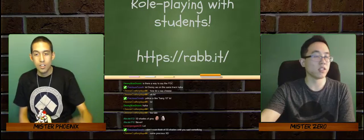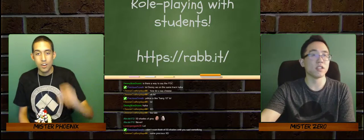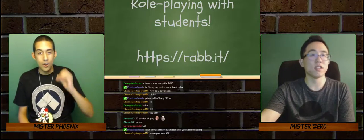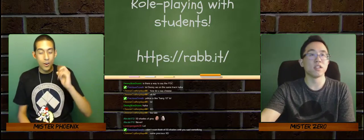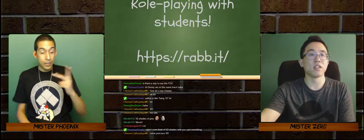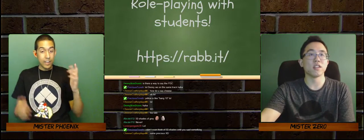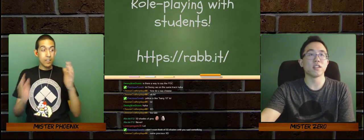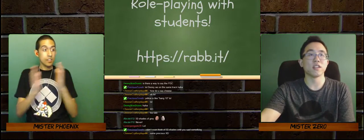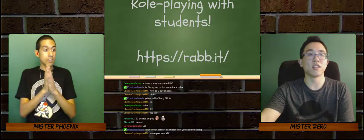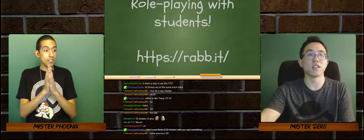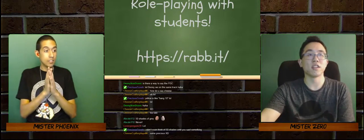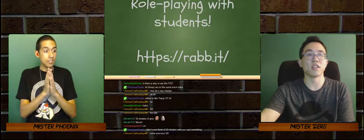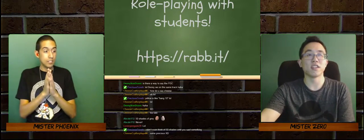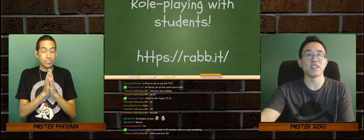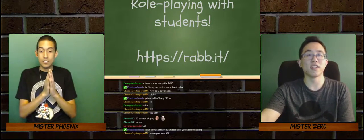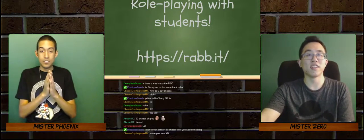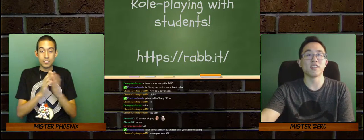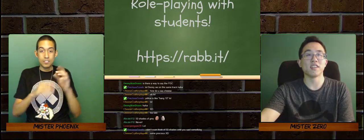Okay,